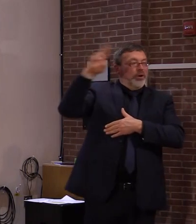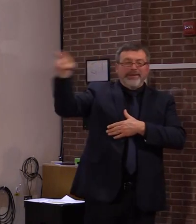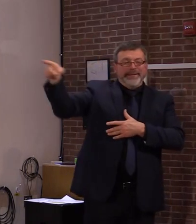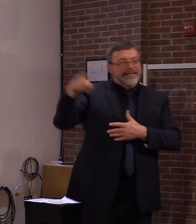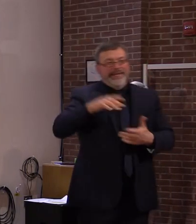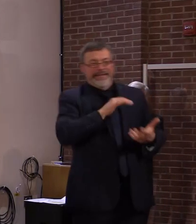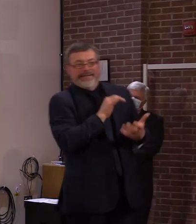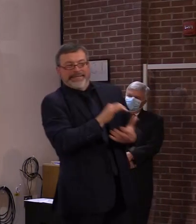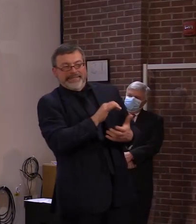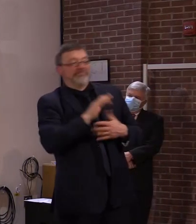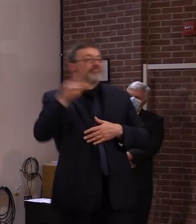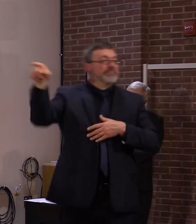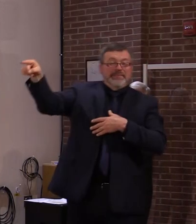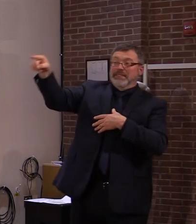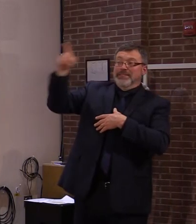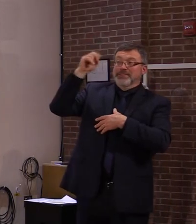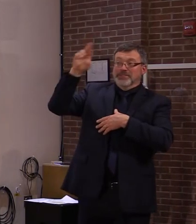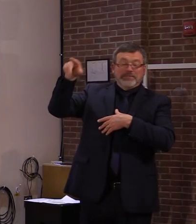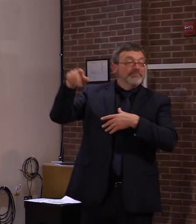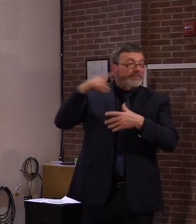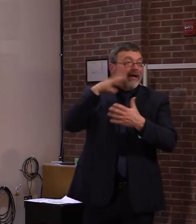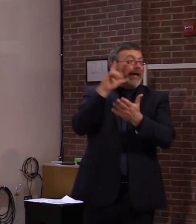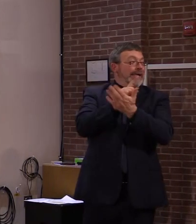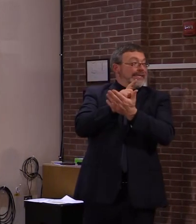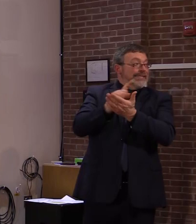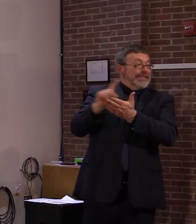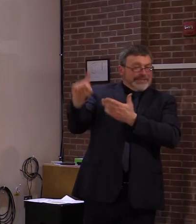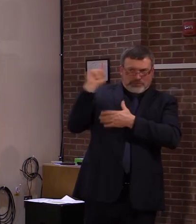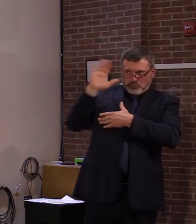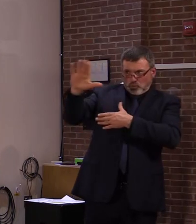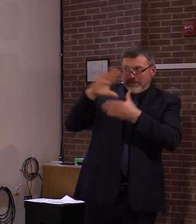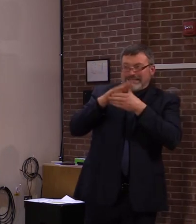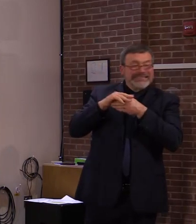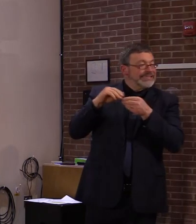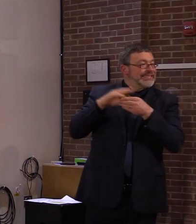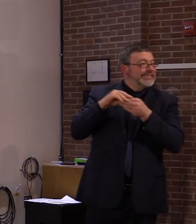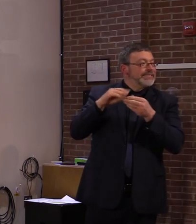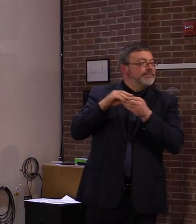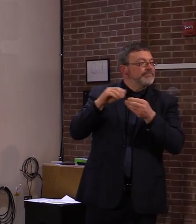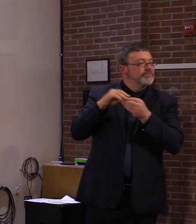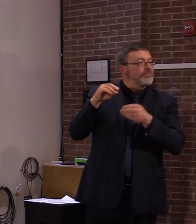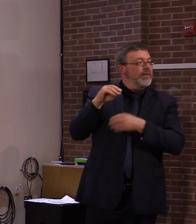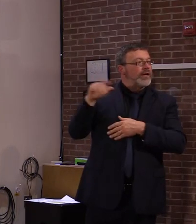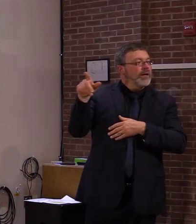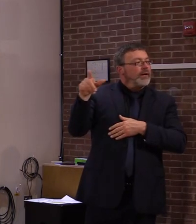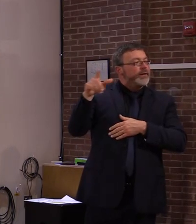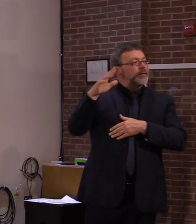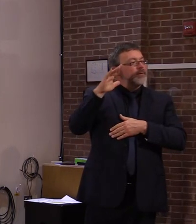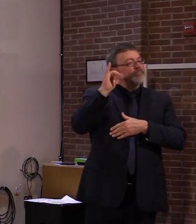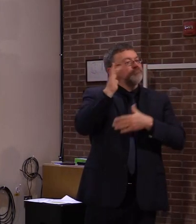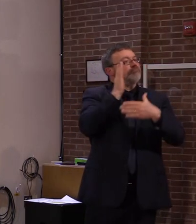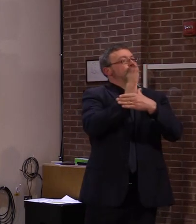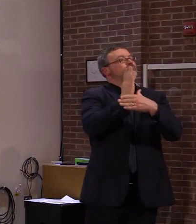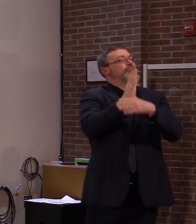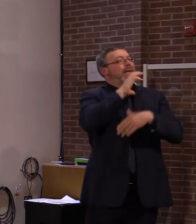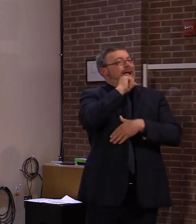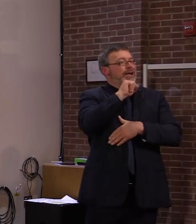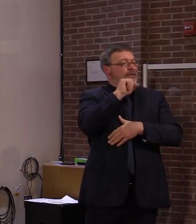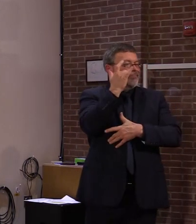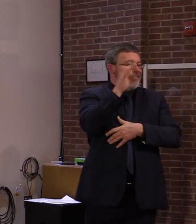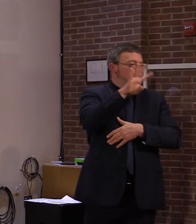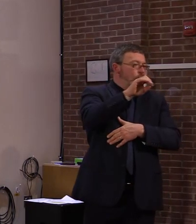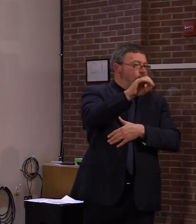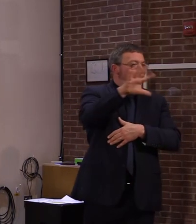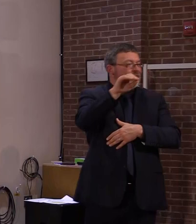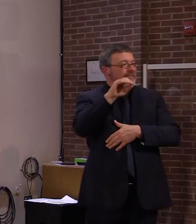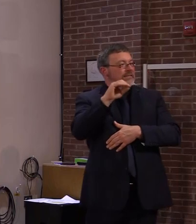to respond to things like this. A middle-aged adult Vermonter said, I'm not going to get a vaccine